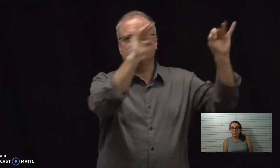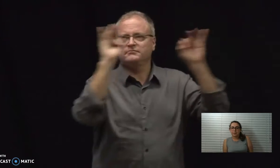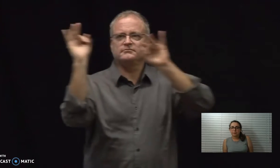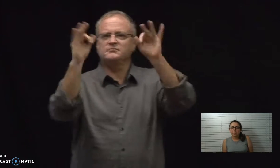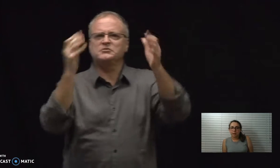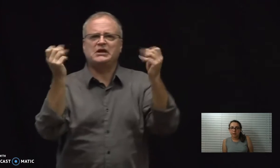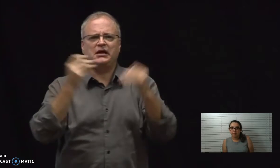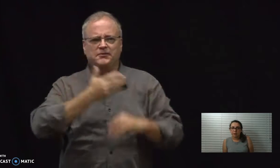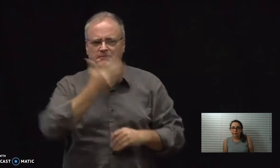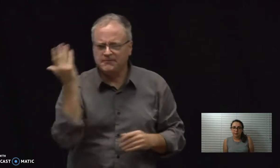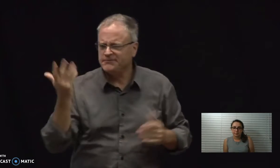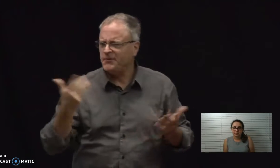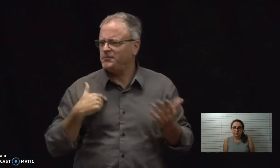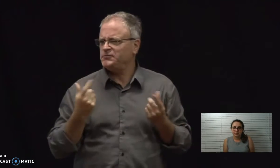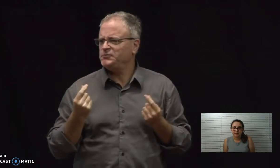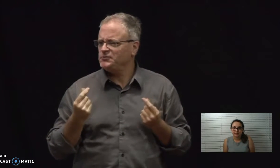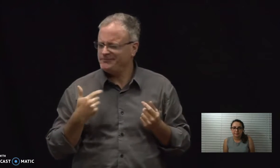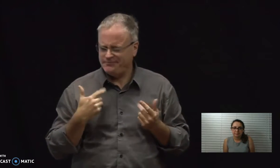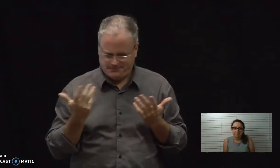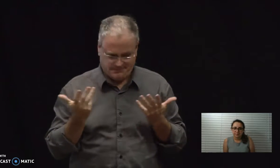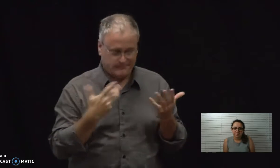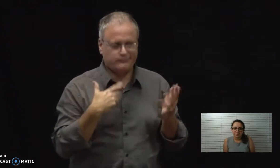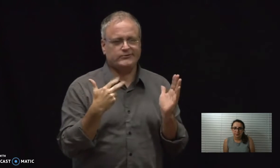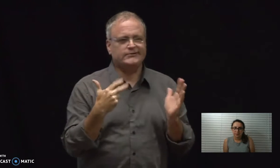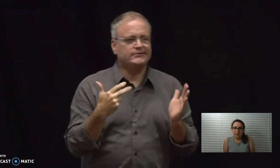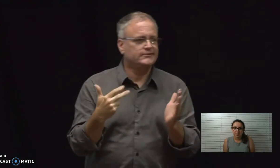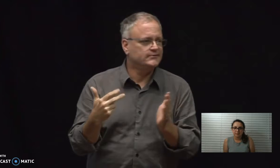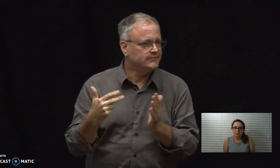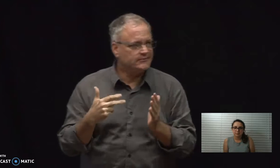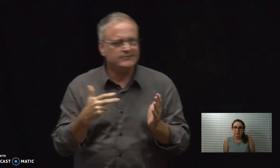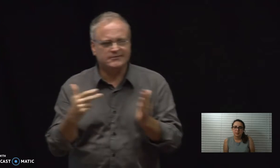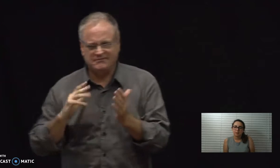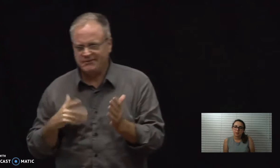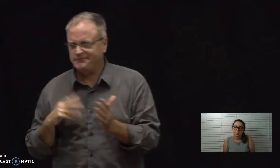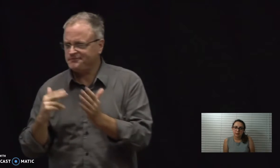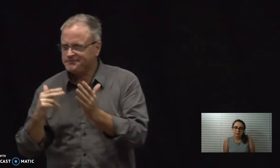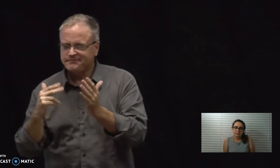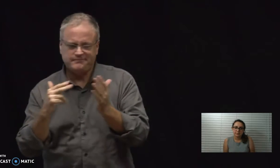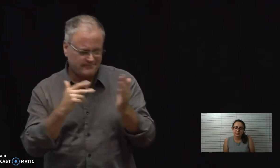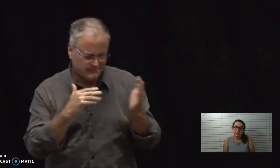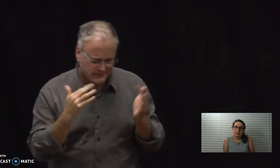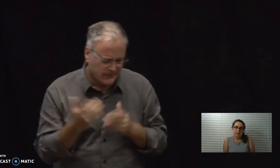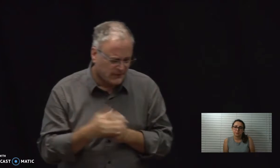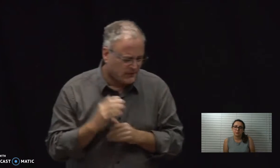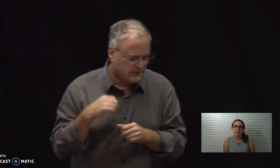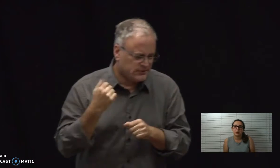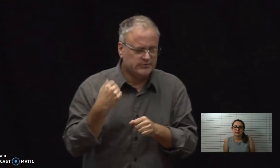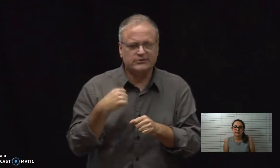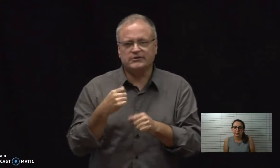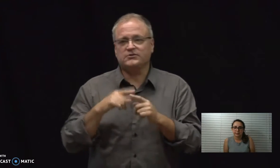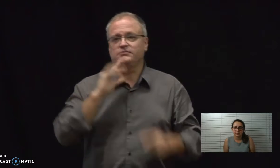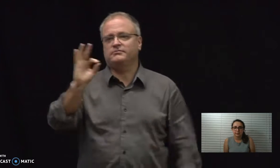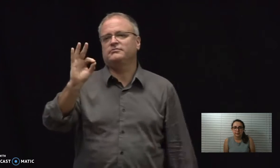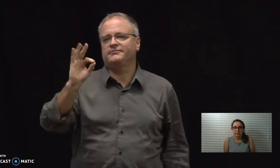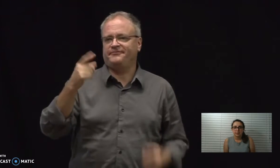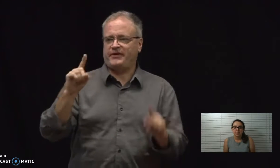And they would all talk all the time, but they wouldn't sign. So what did I do? I just read